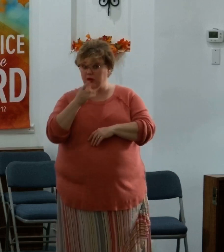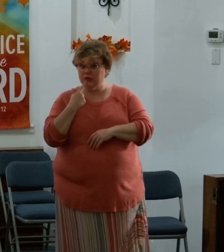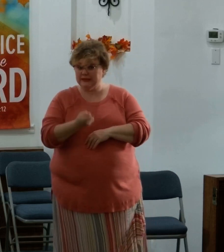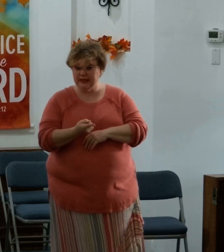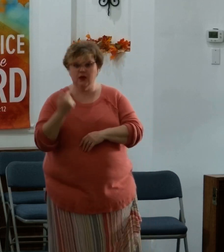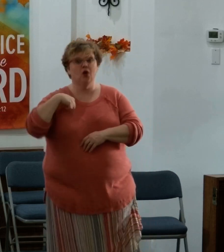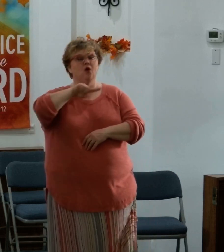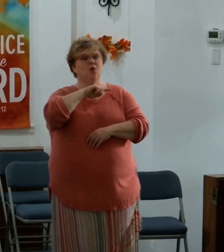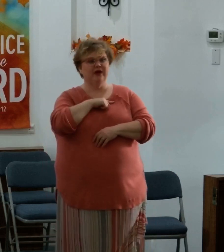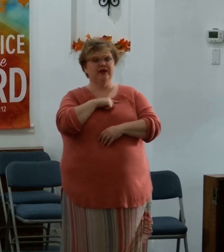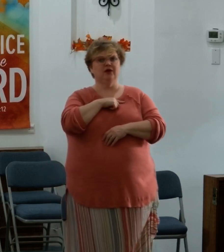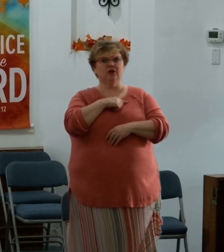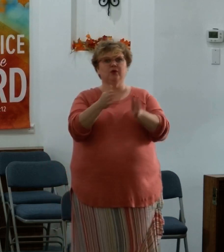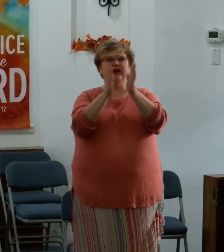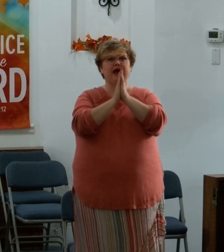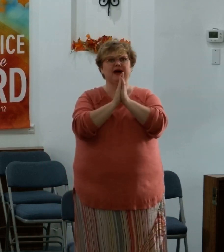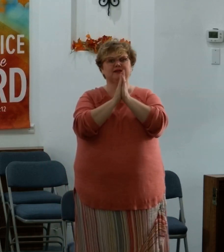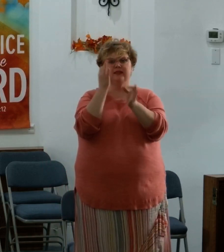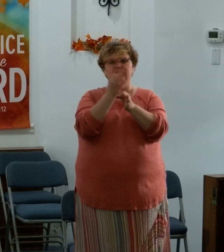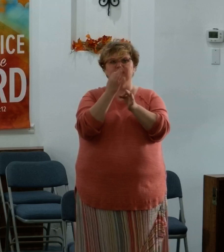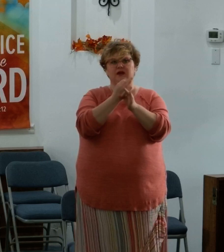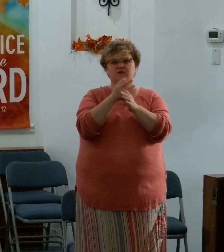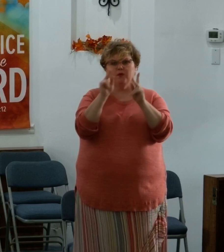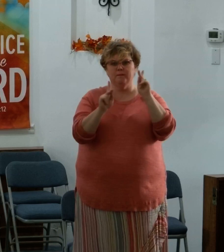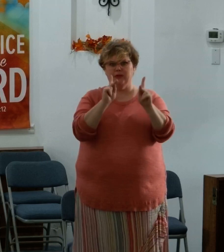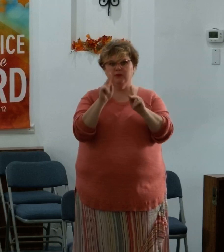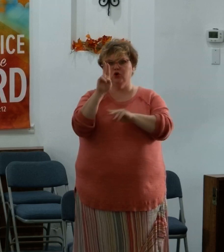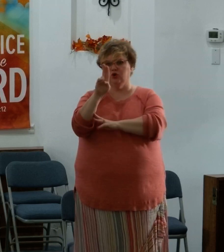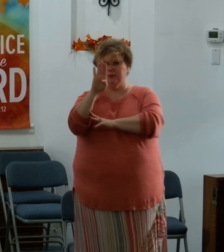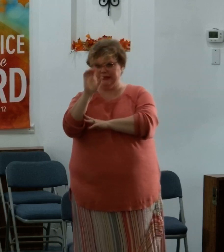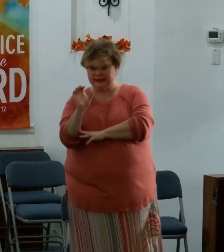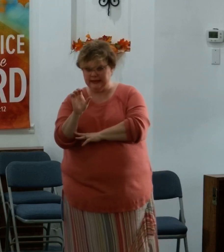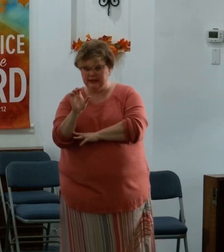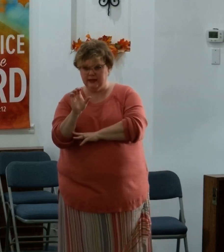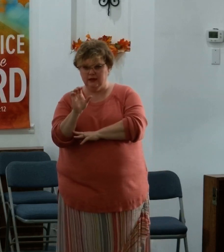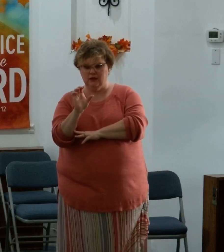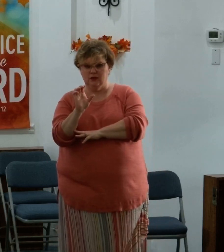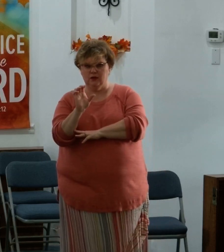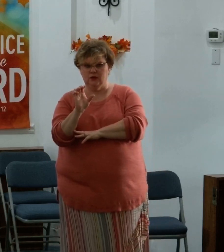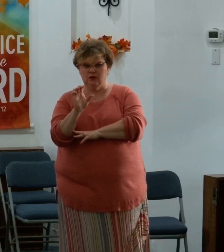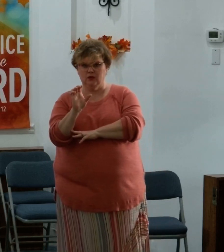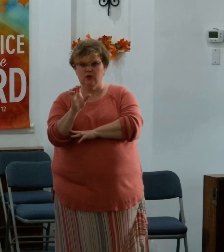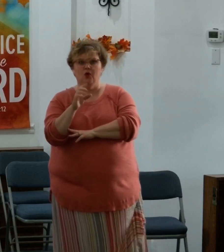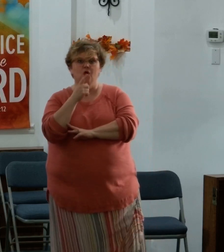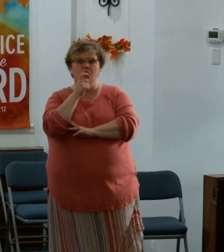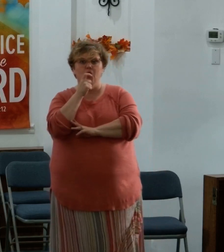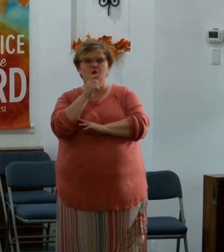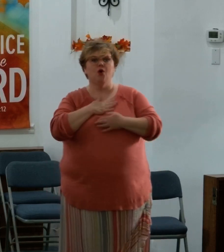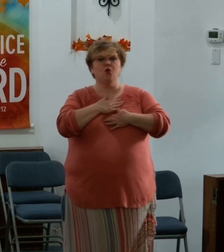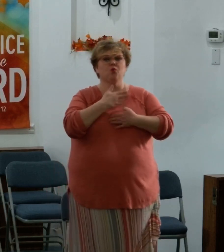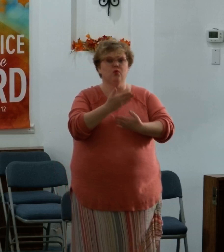we are going to ask the faithful folks of Union Baptist Church who are of a willing